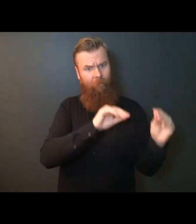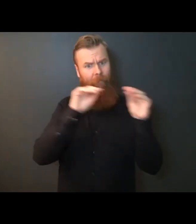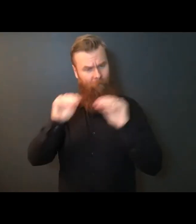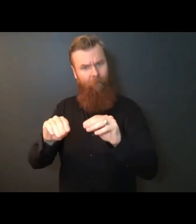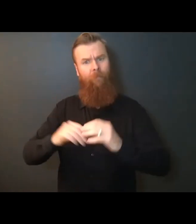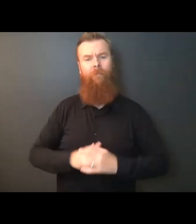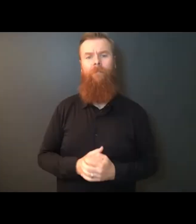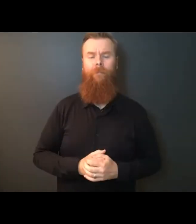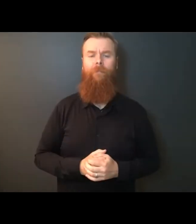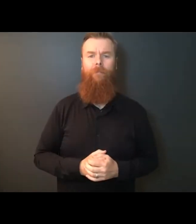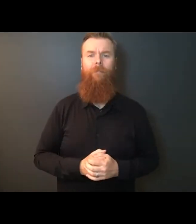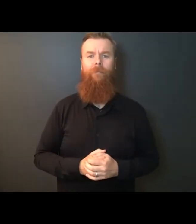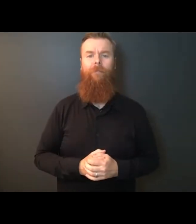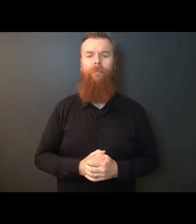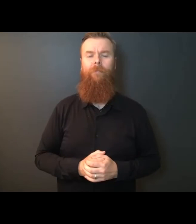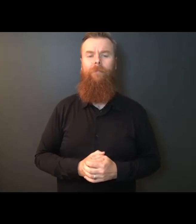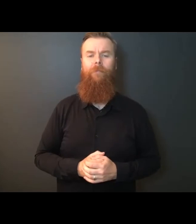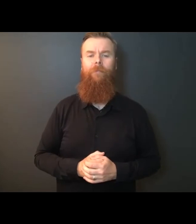know that also in the disability sector,